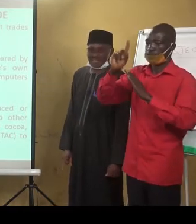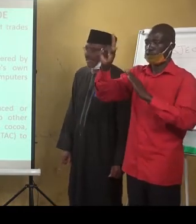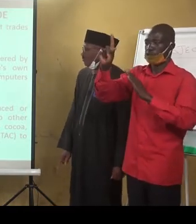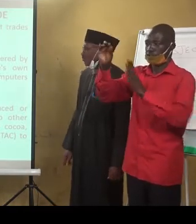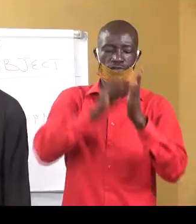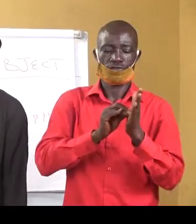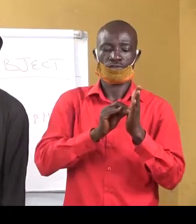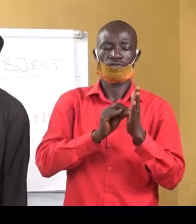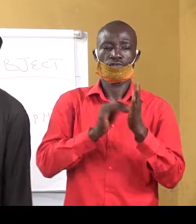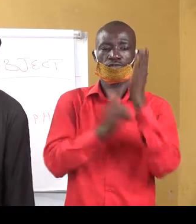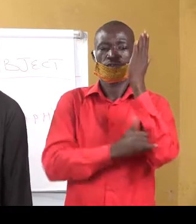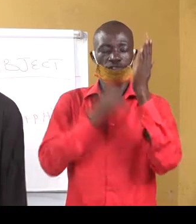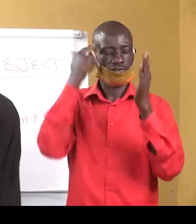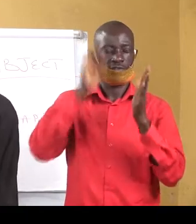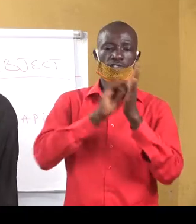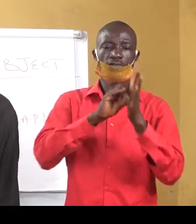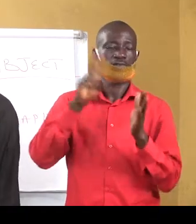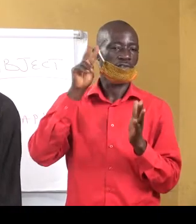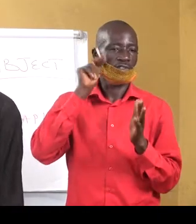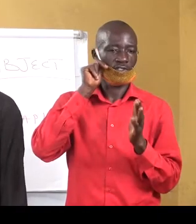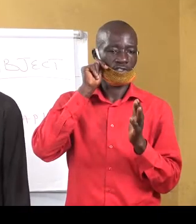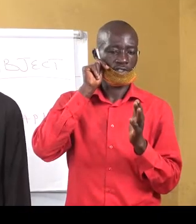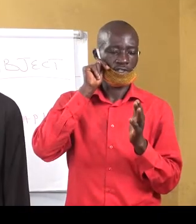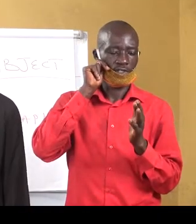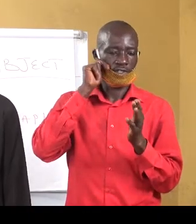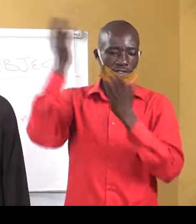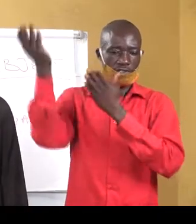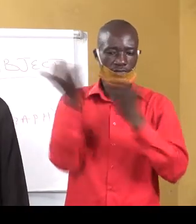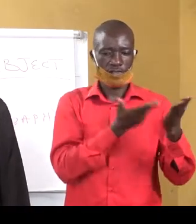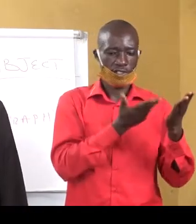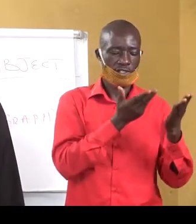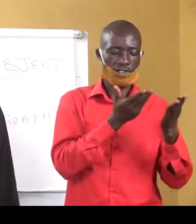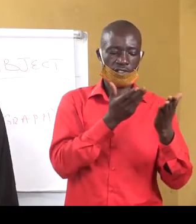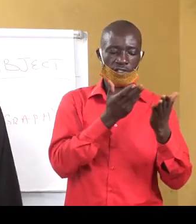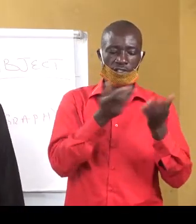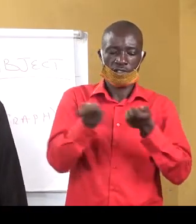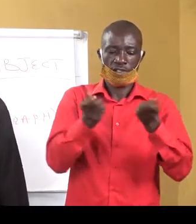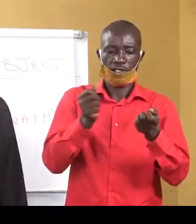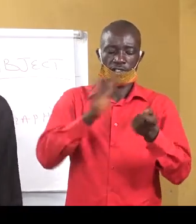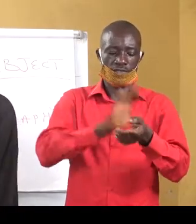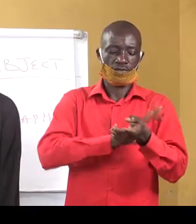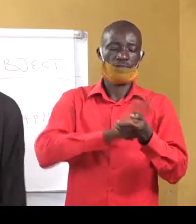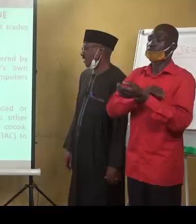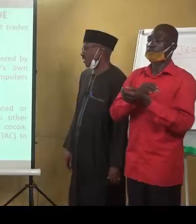For example, Nigeria import cars and computer accessories.